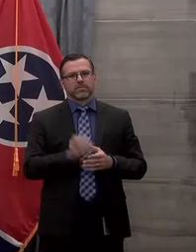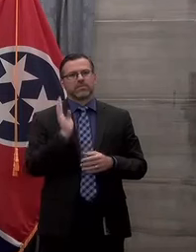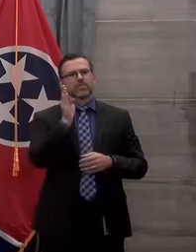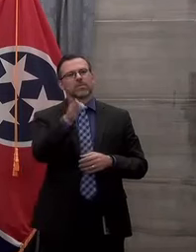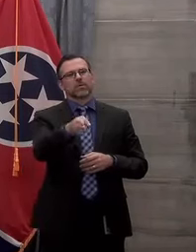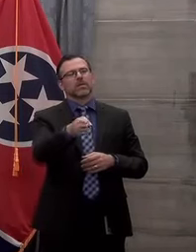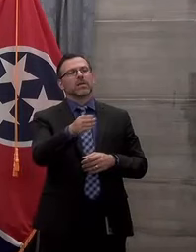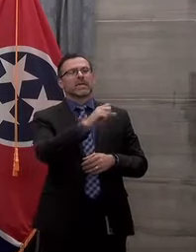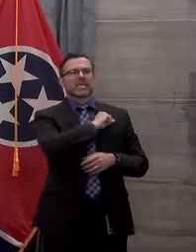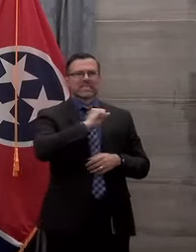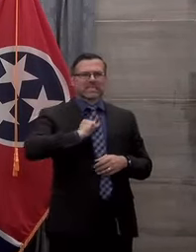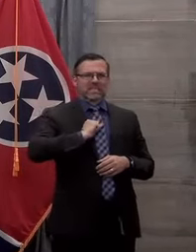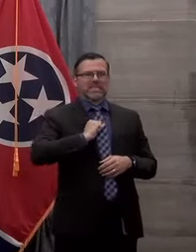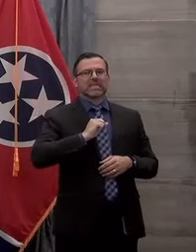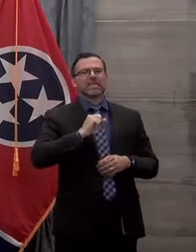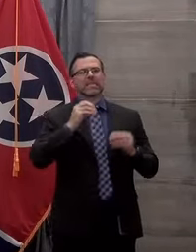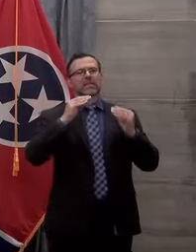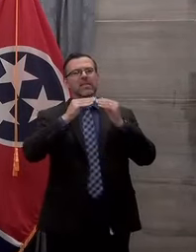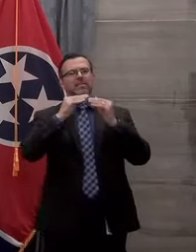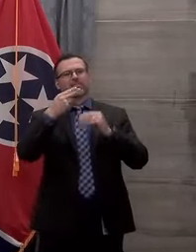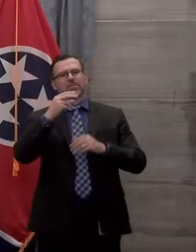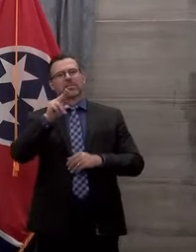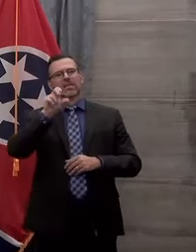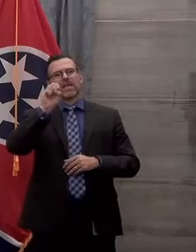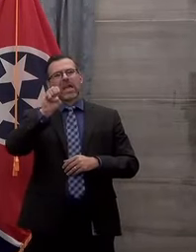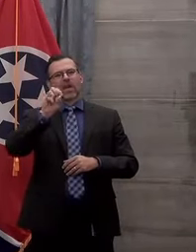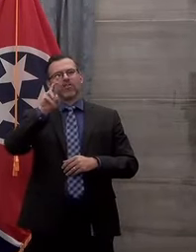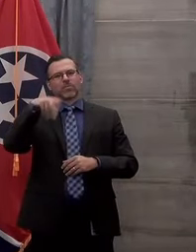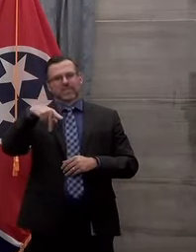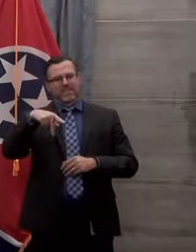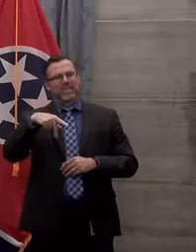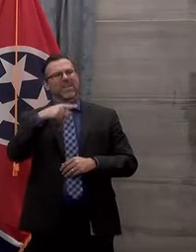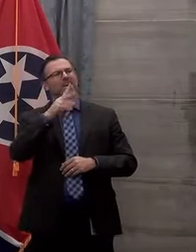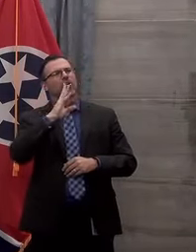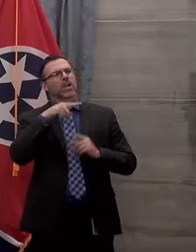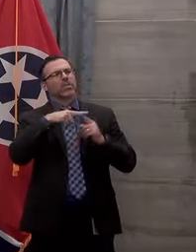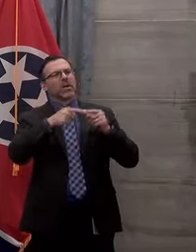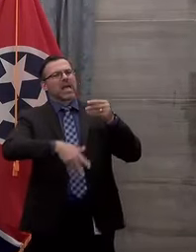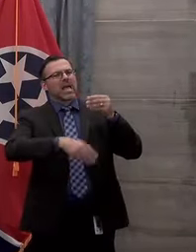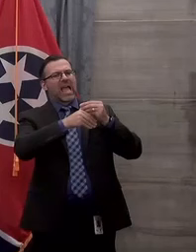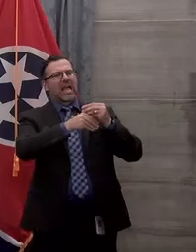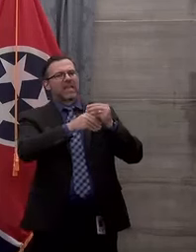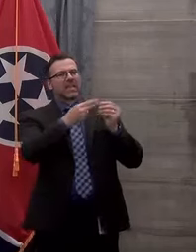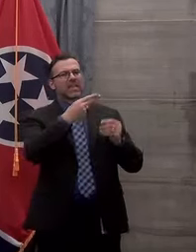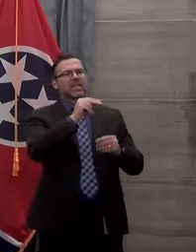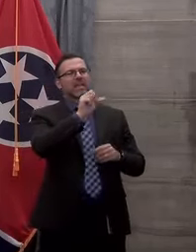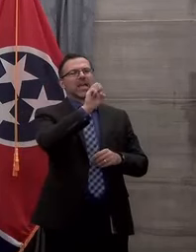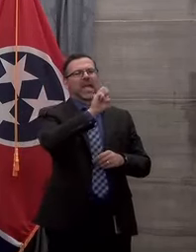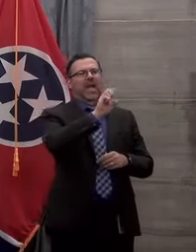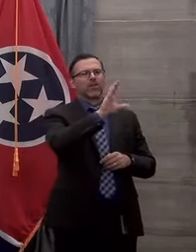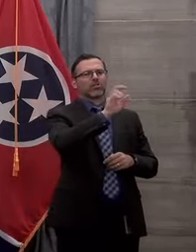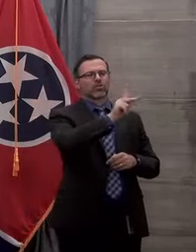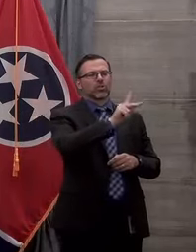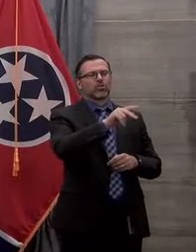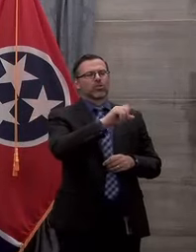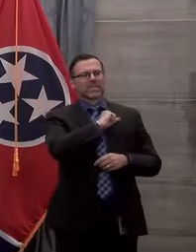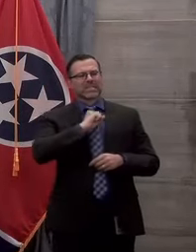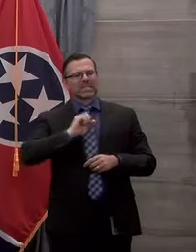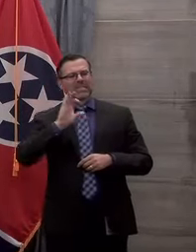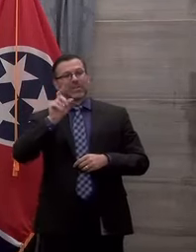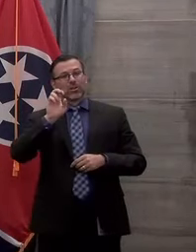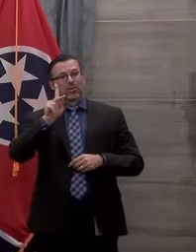The legislature is thinking about adding the House clerk, yeah, and the Senate clerk to the Capitol Commission. What do you make of